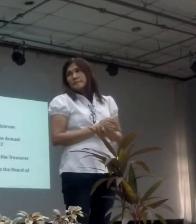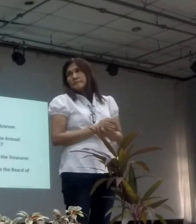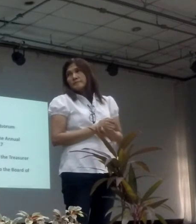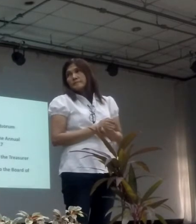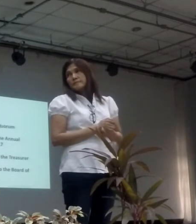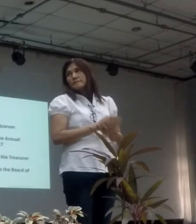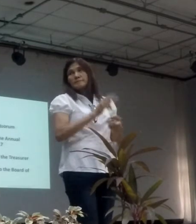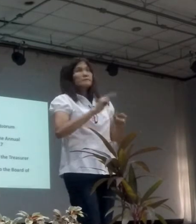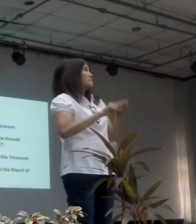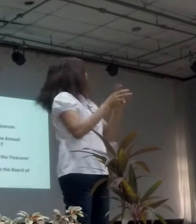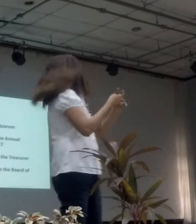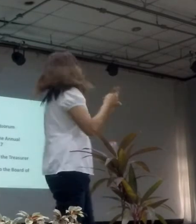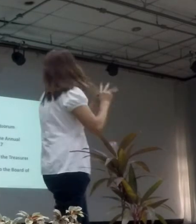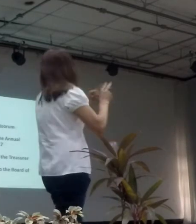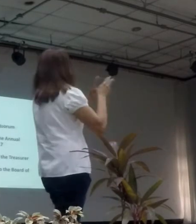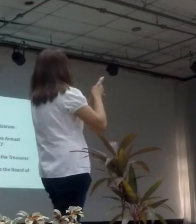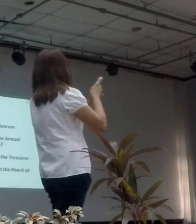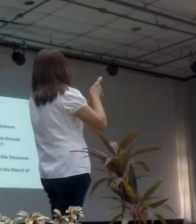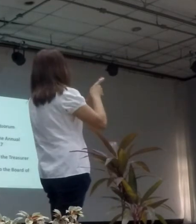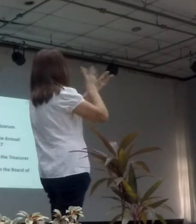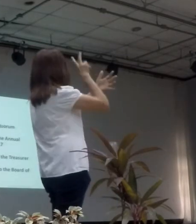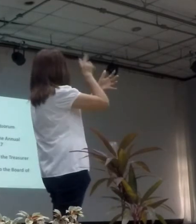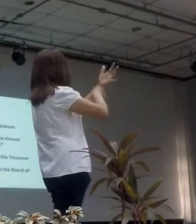of the minutes.